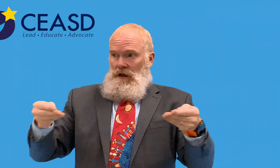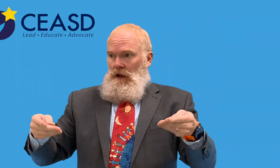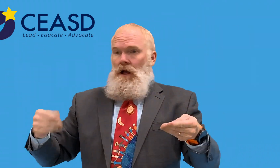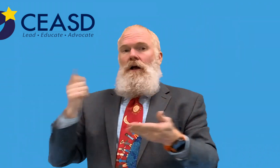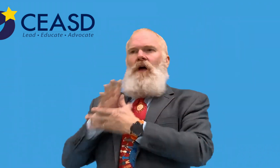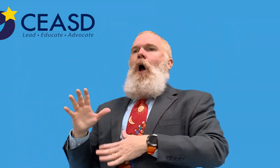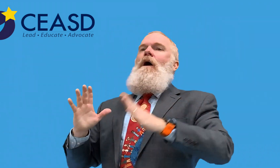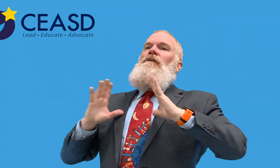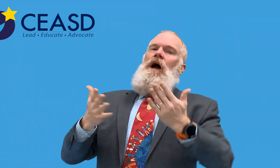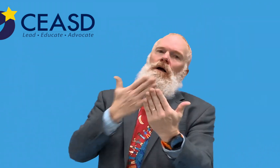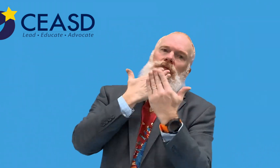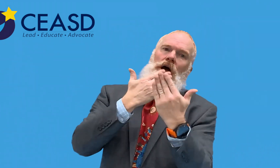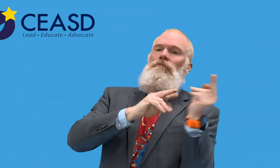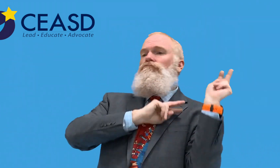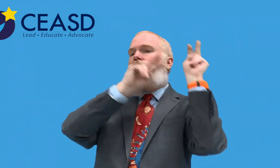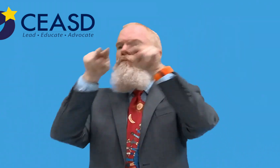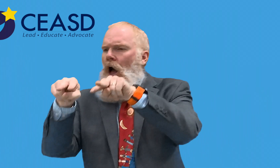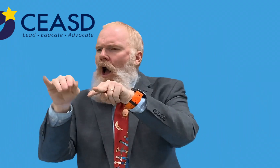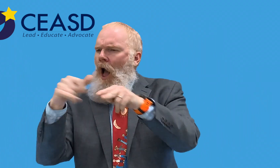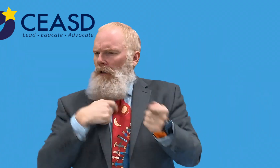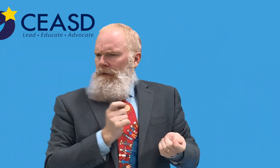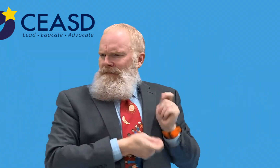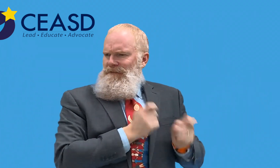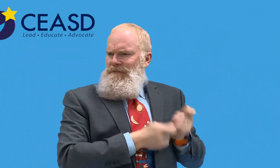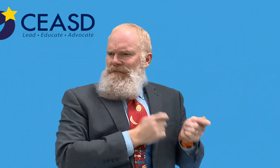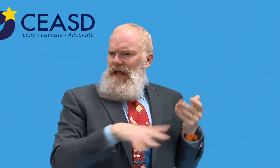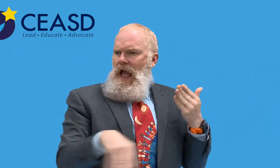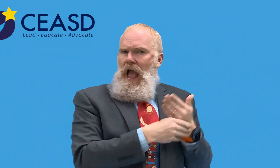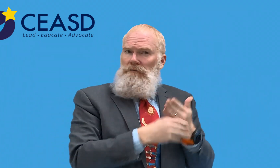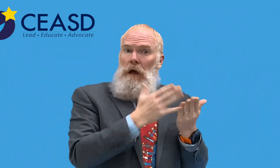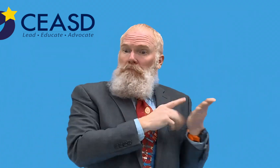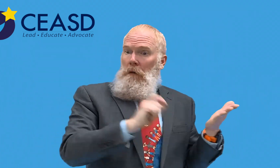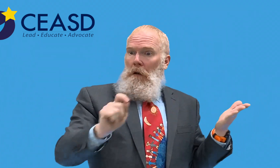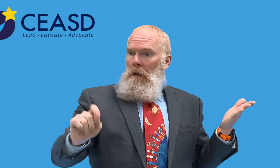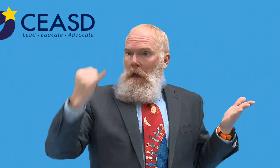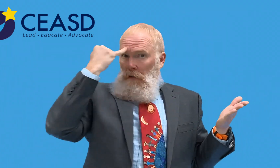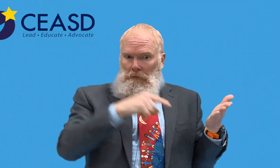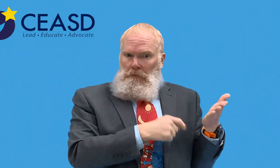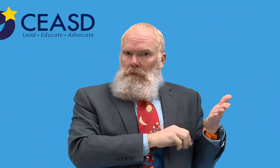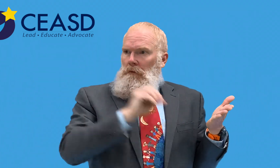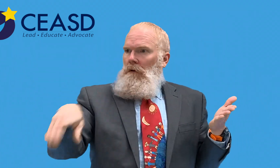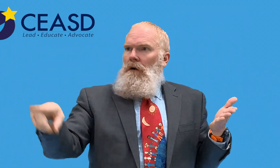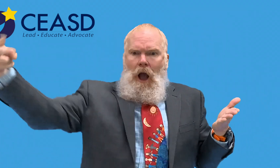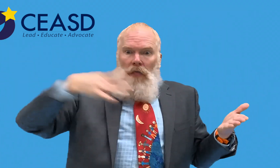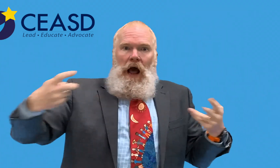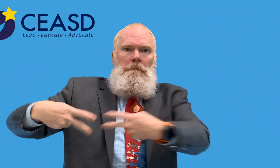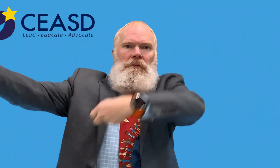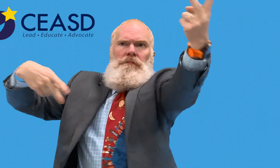many of our schools function differently than mainstream public schools. In order to streamline this process, CEASD has compiled a litany of school